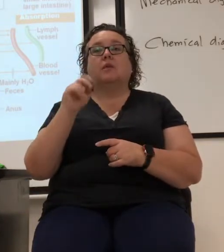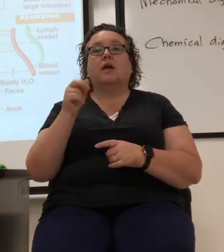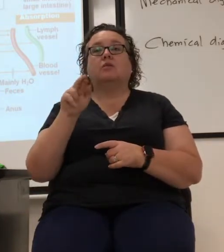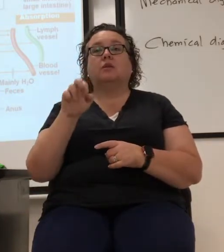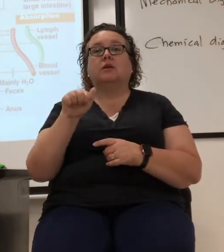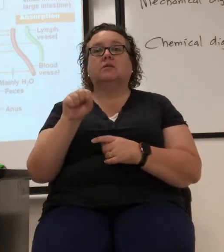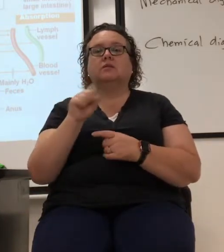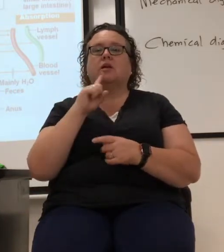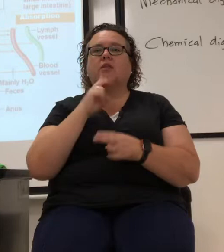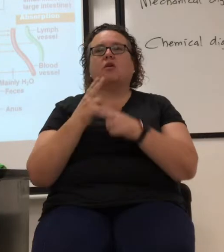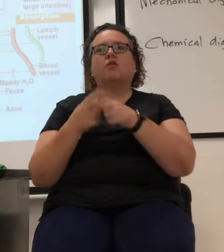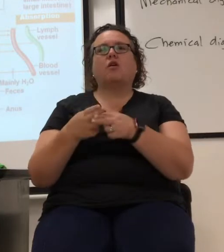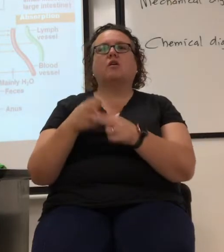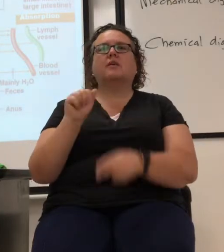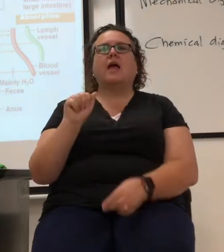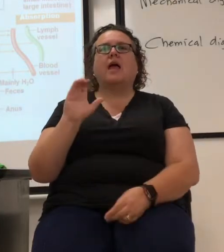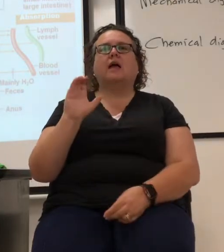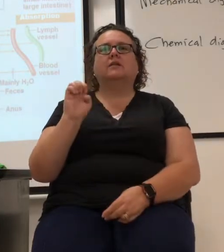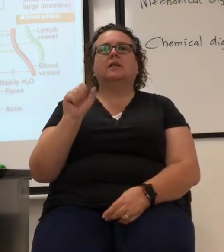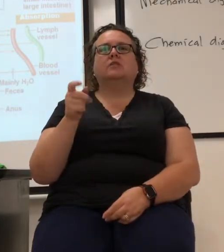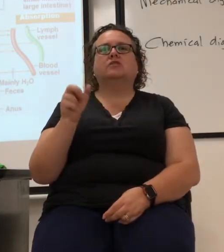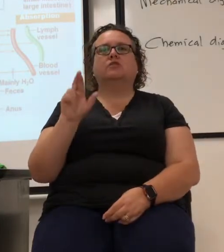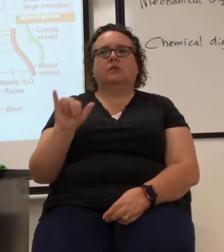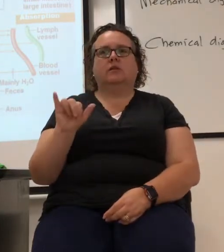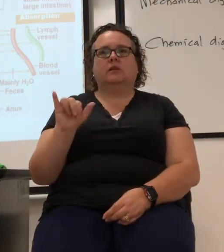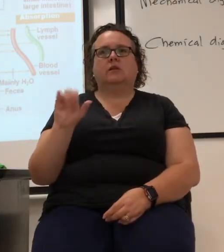accessory organs to digestion.